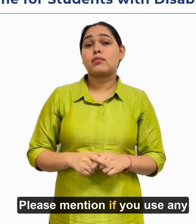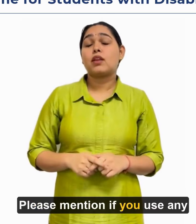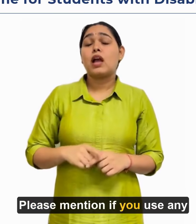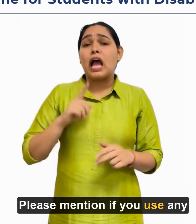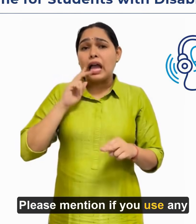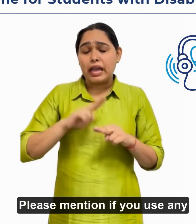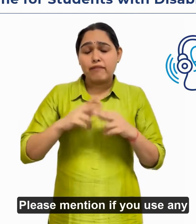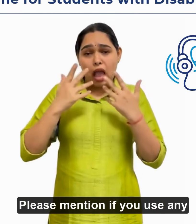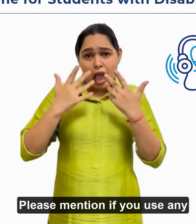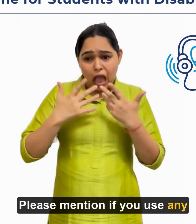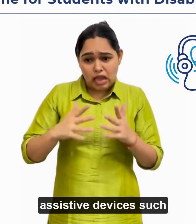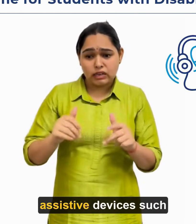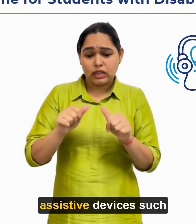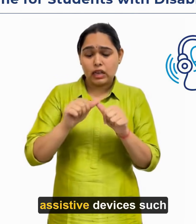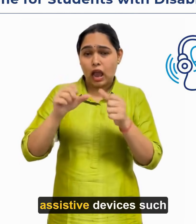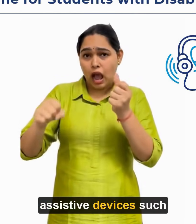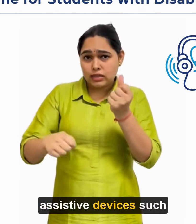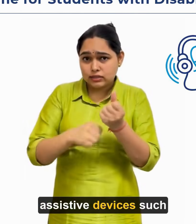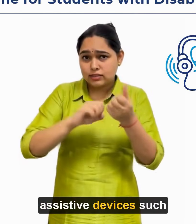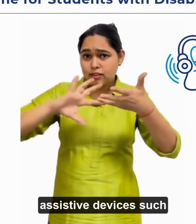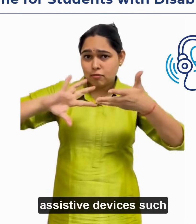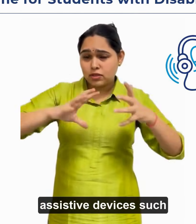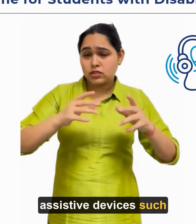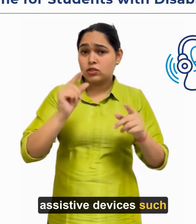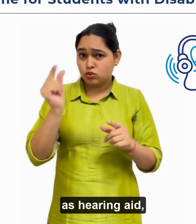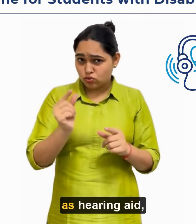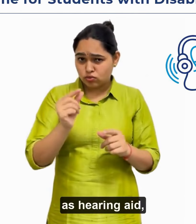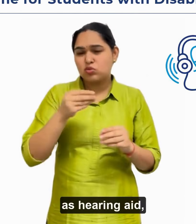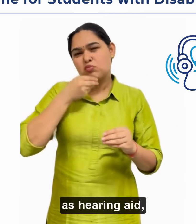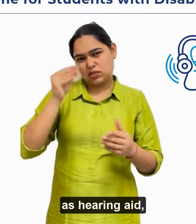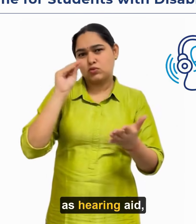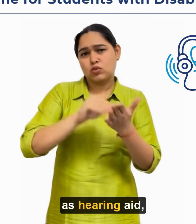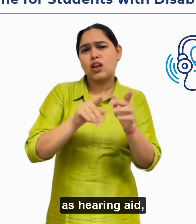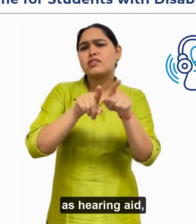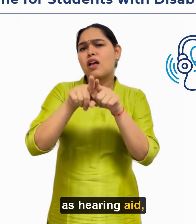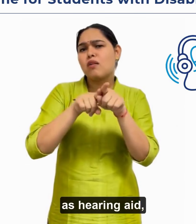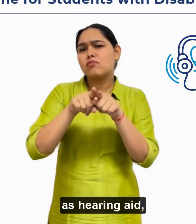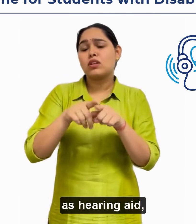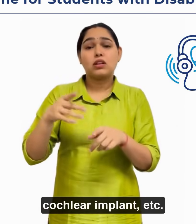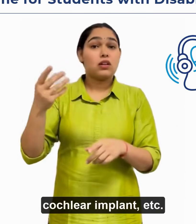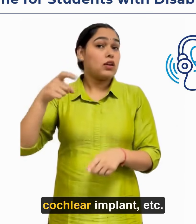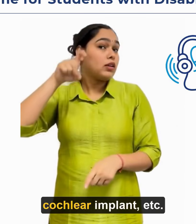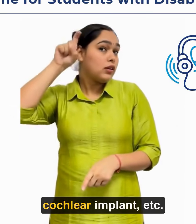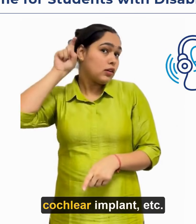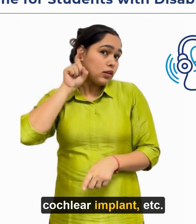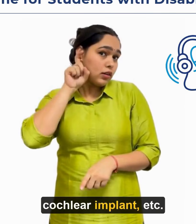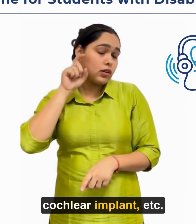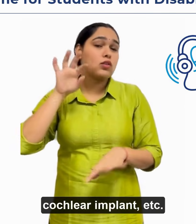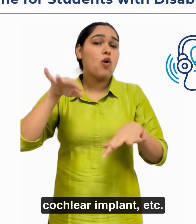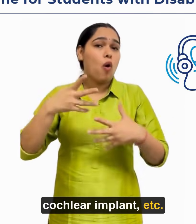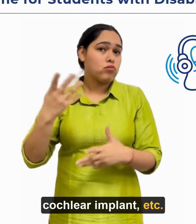you use any assistive devices such as hearing aid, cochlear implant,